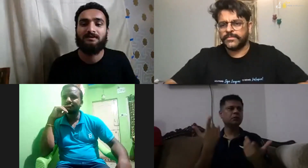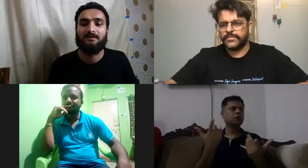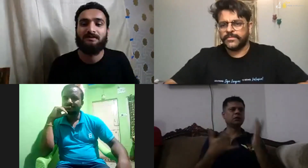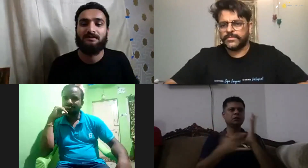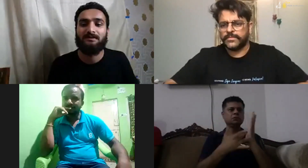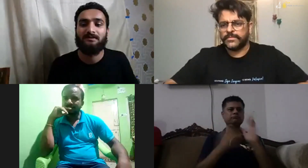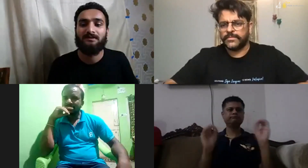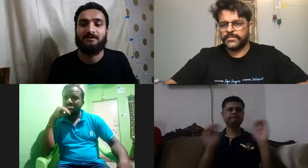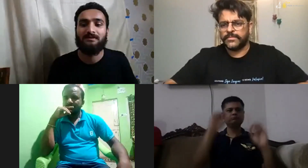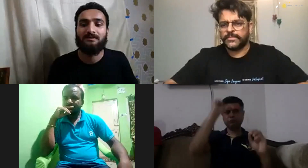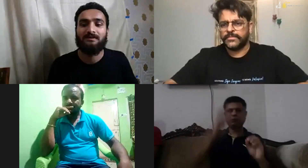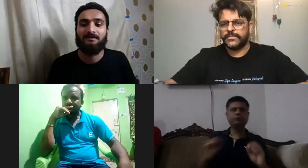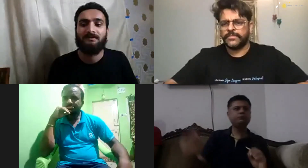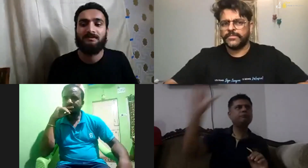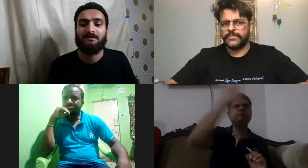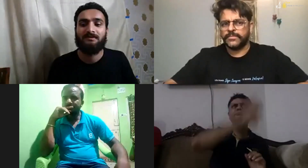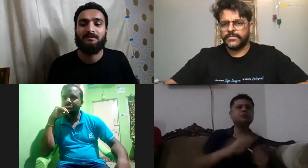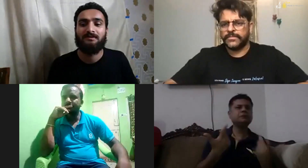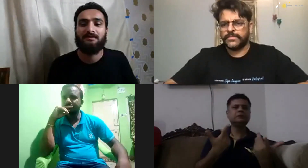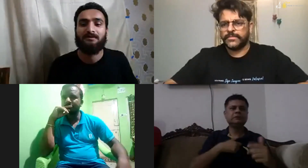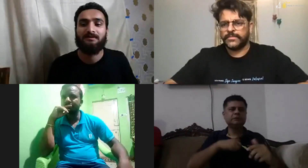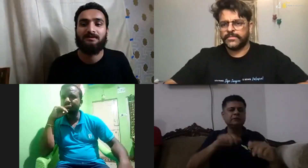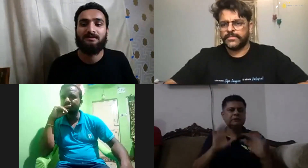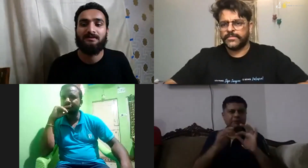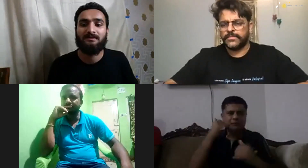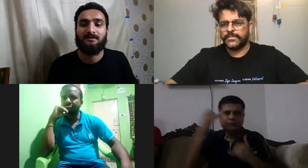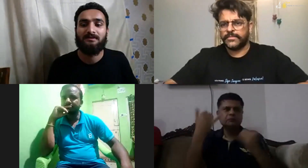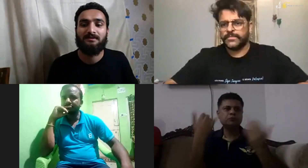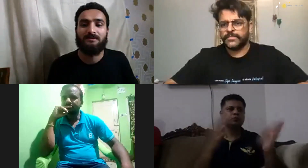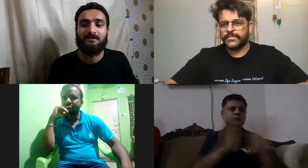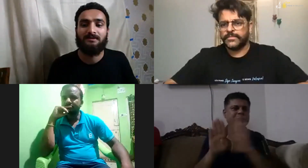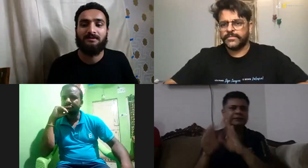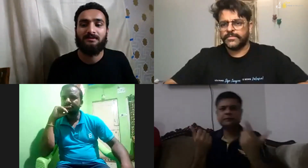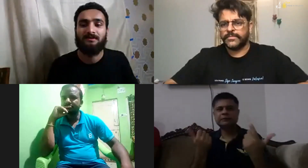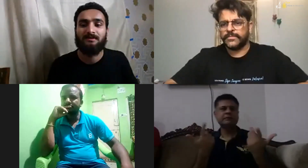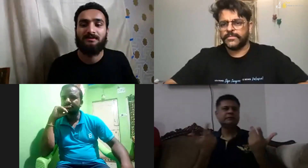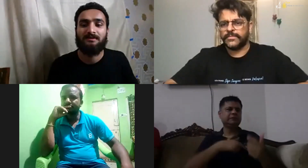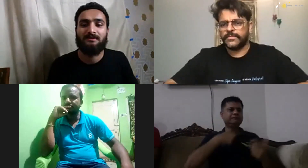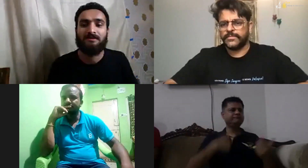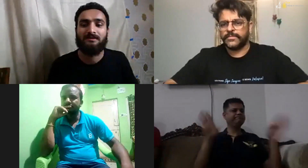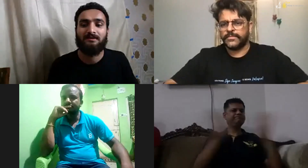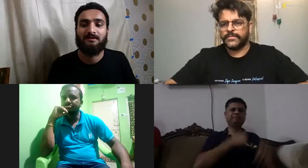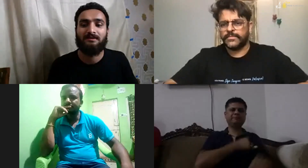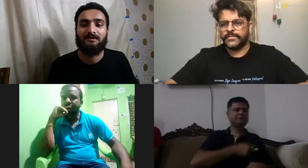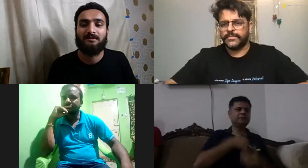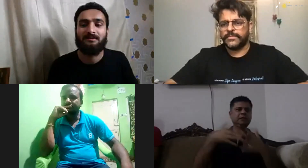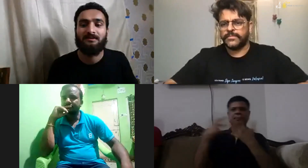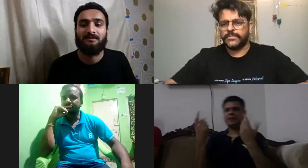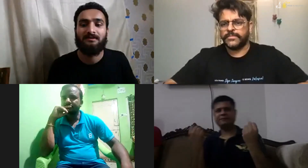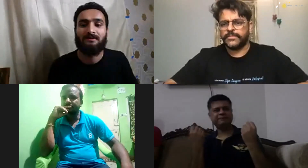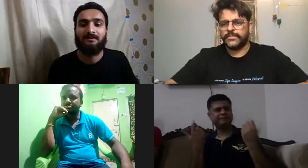just so we had new ideas that how with technology, there's seriously less technology in India with respect to